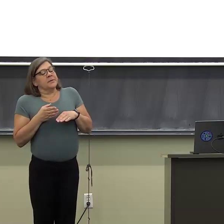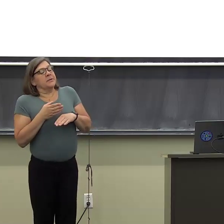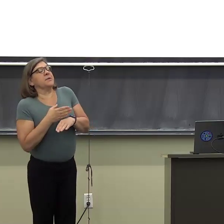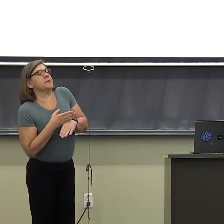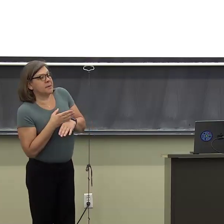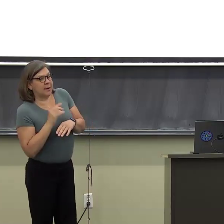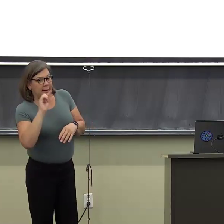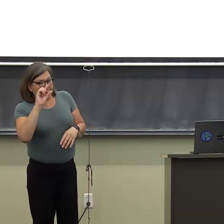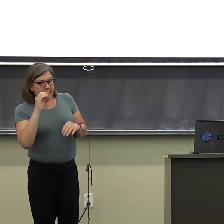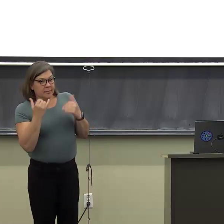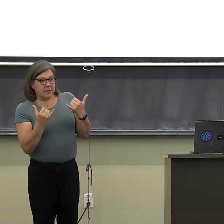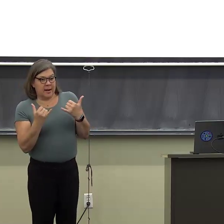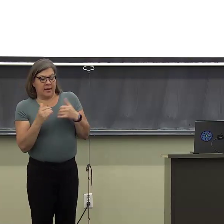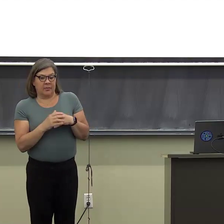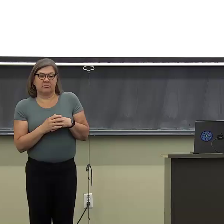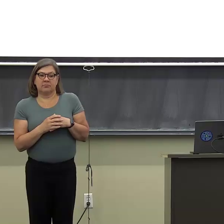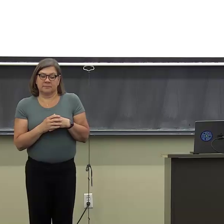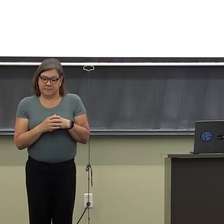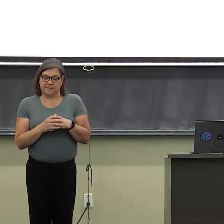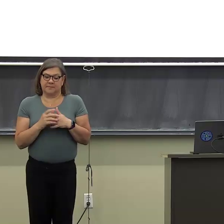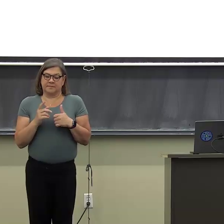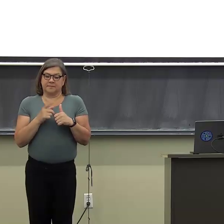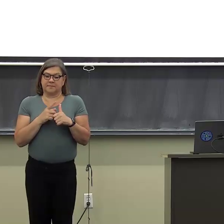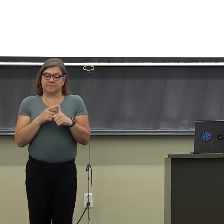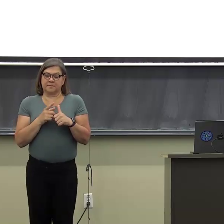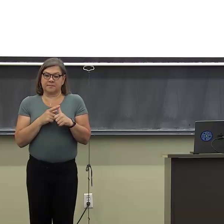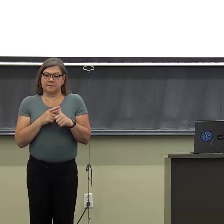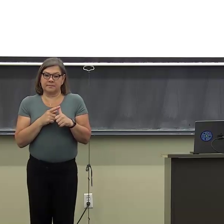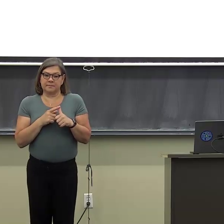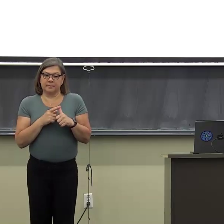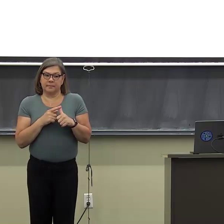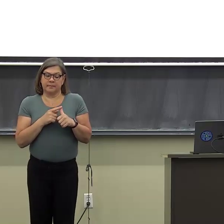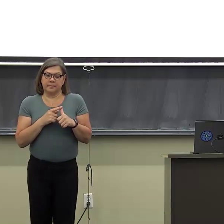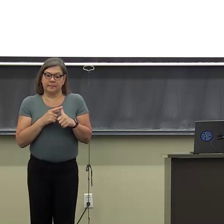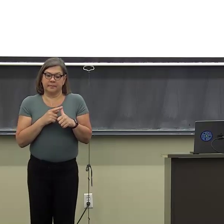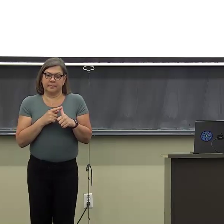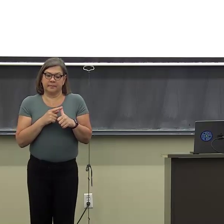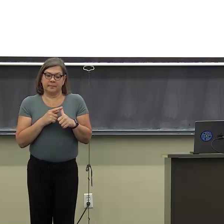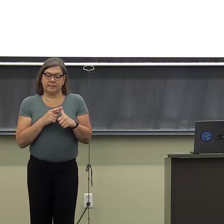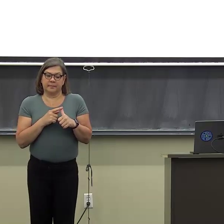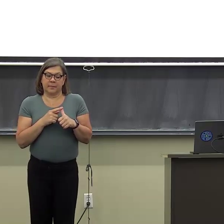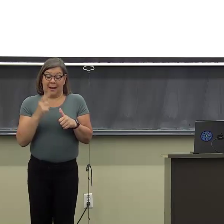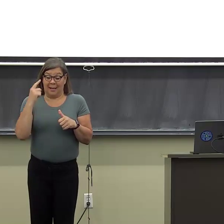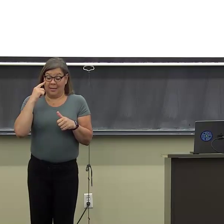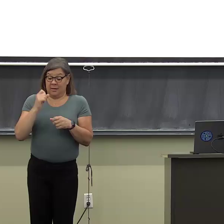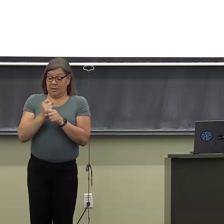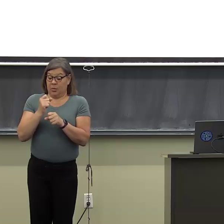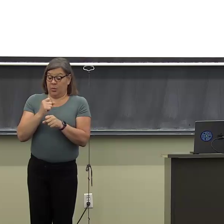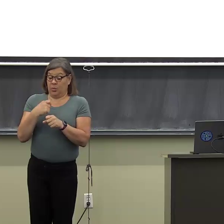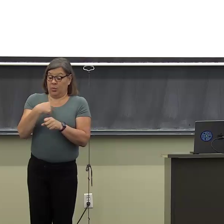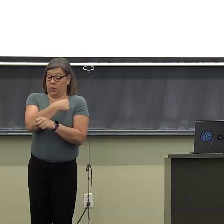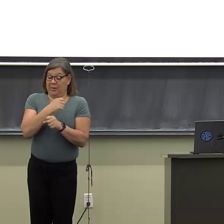And I'll offer two things. The first one is that I think when we made data, we